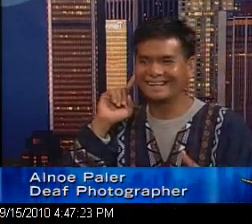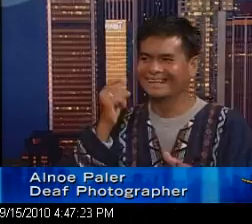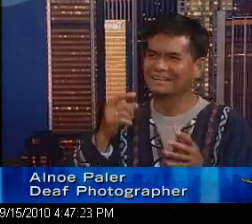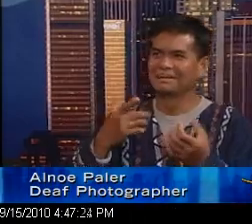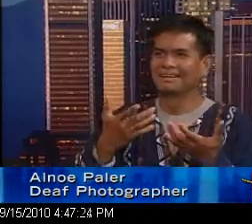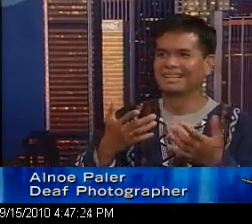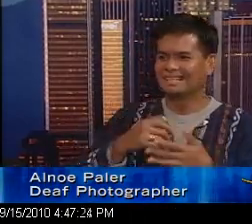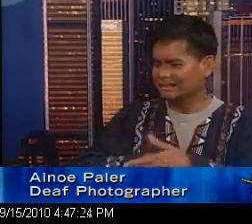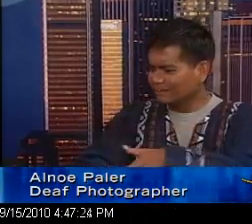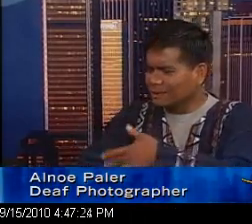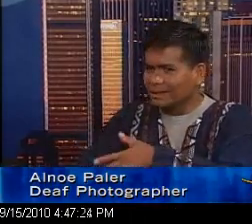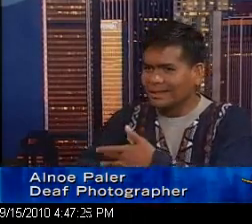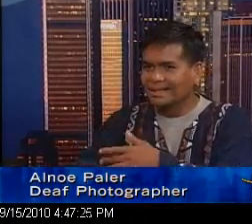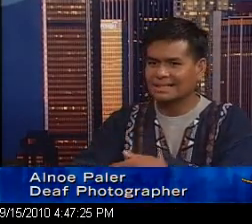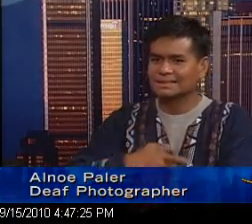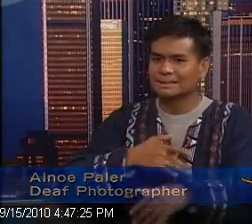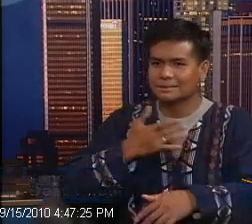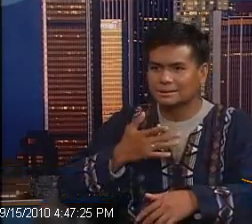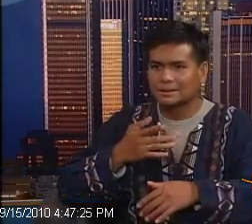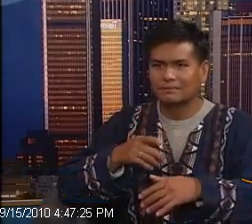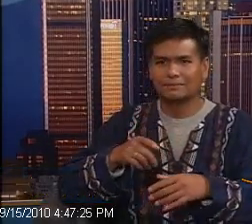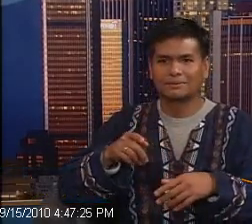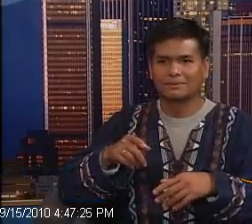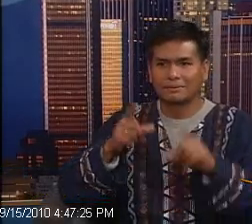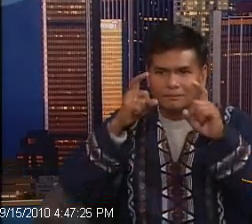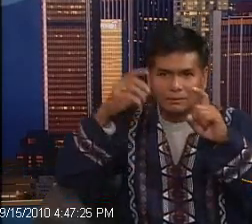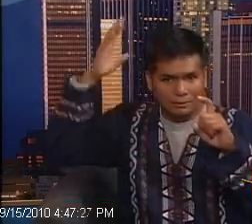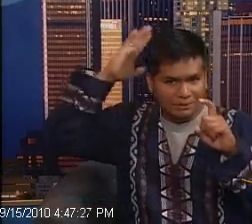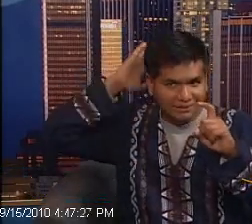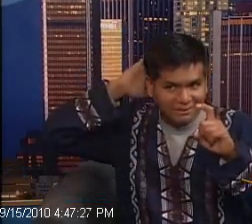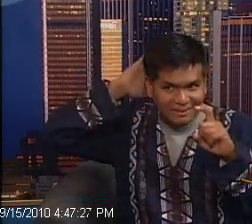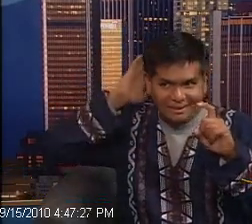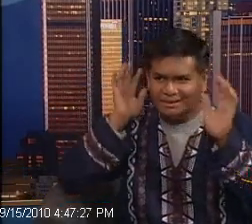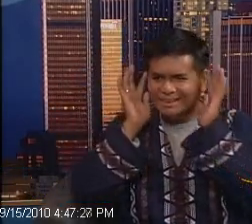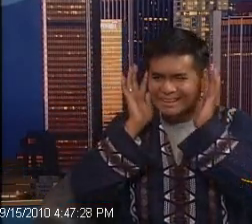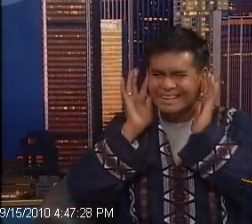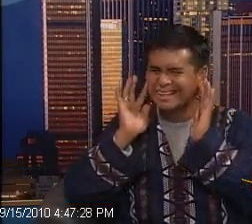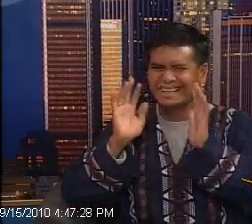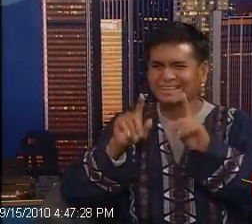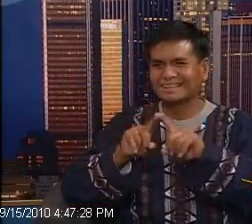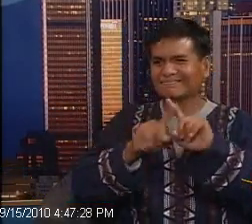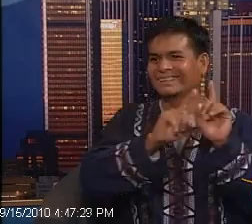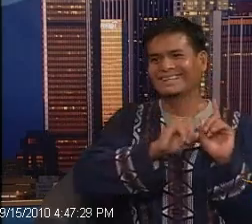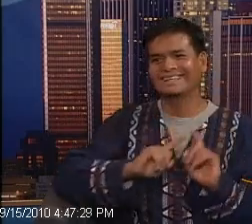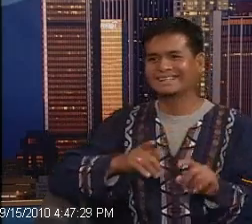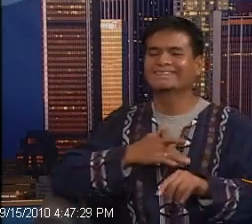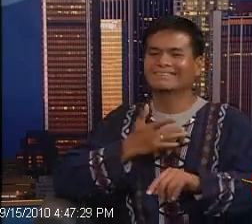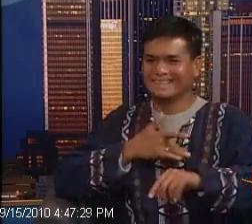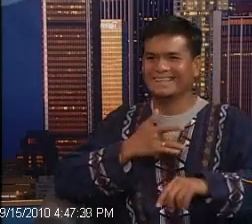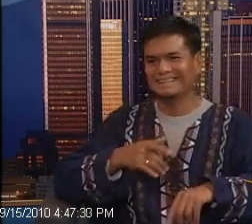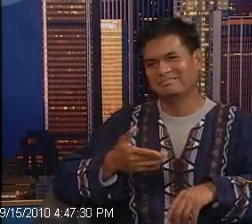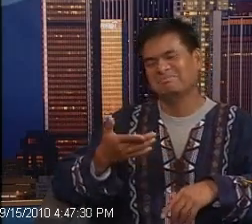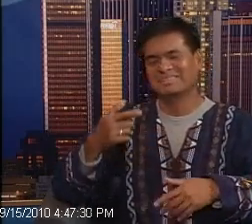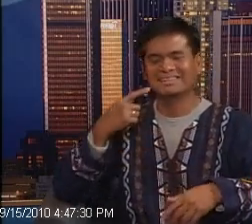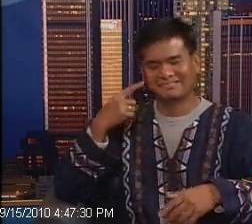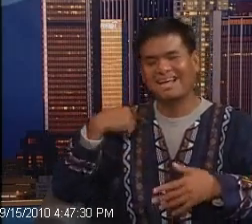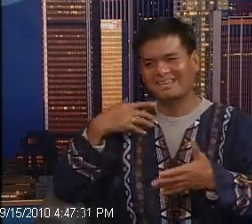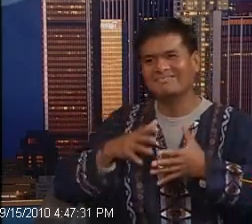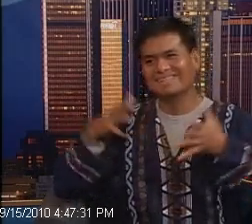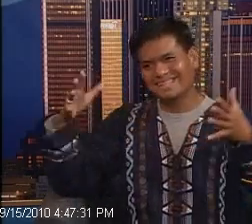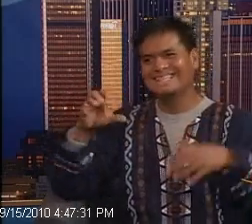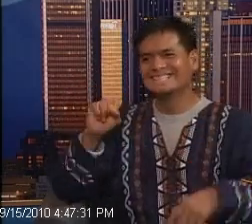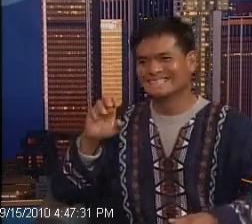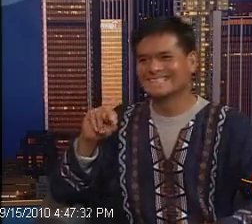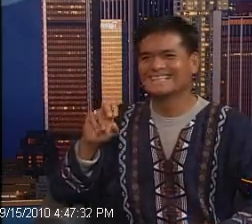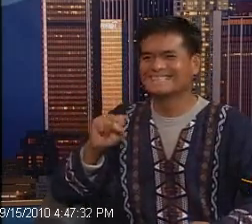than 5. We have developed keen sense of touch, sight,